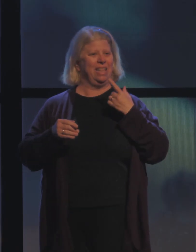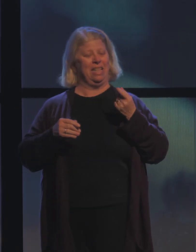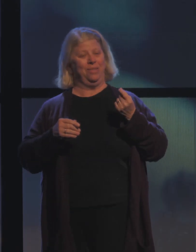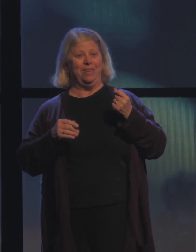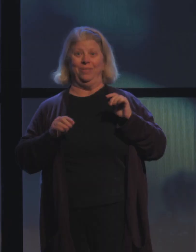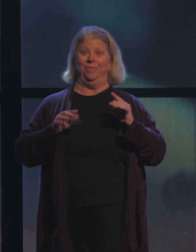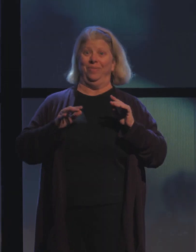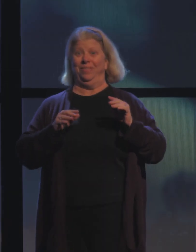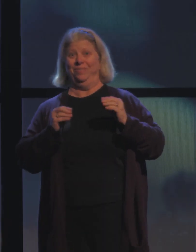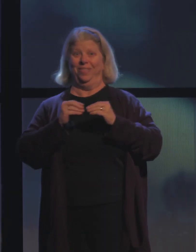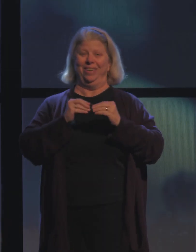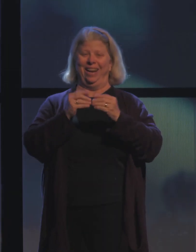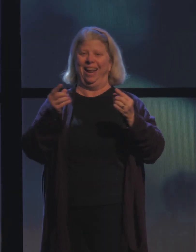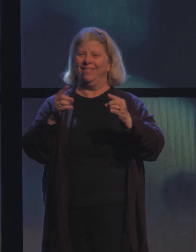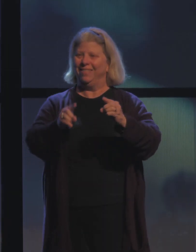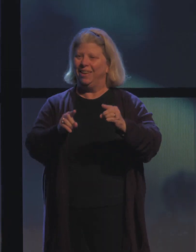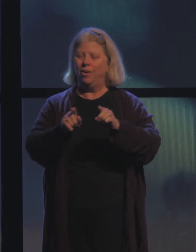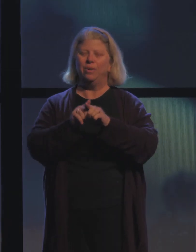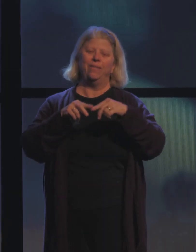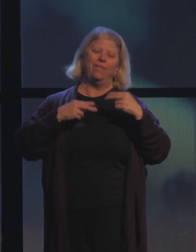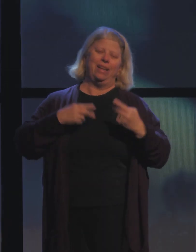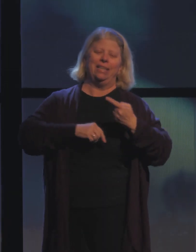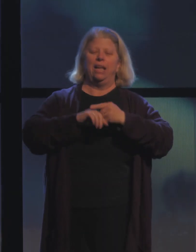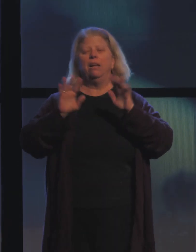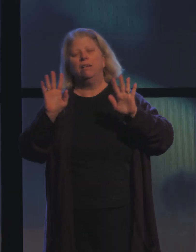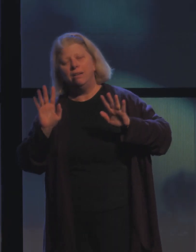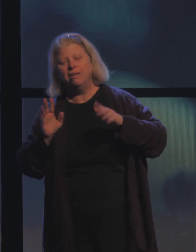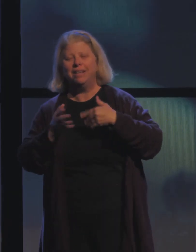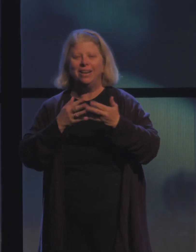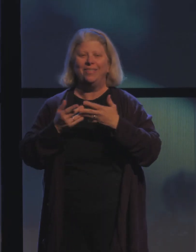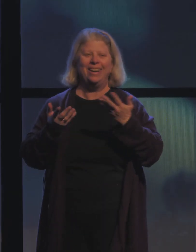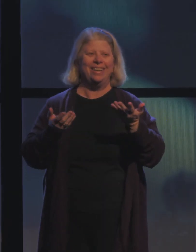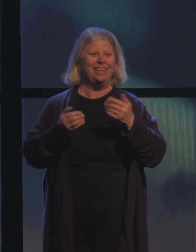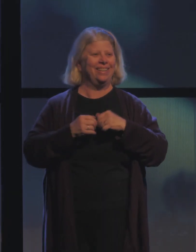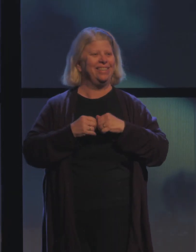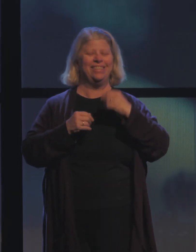of the ooh, there's more to come. And then there's Valentine's Day, anyways. But,